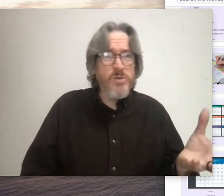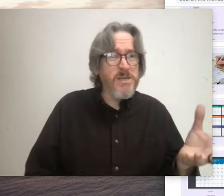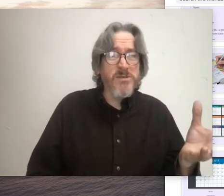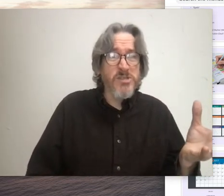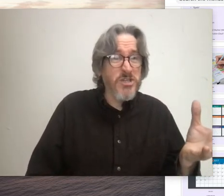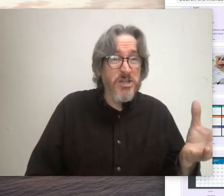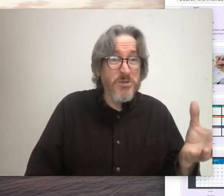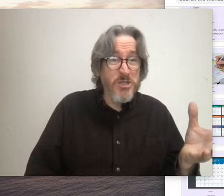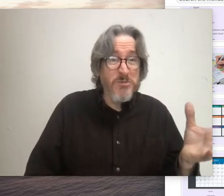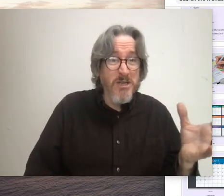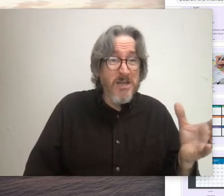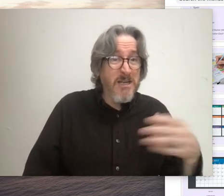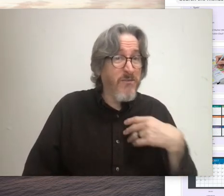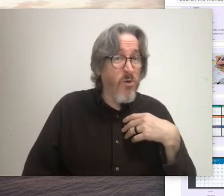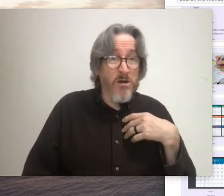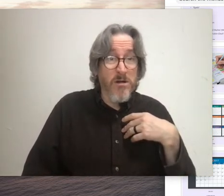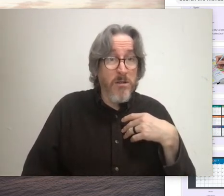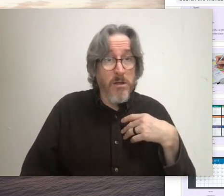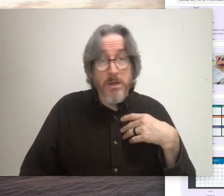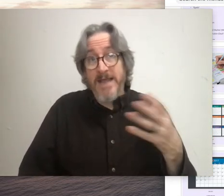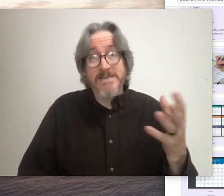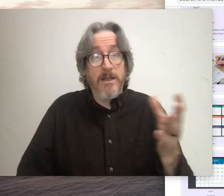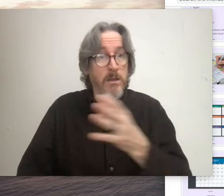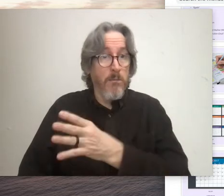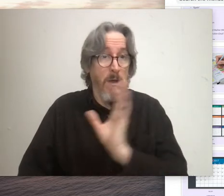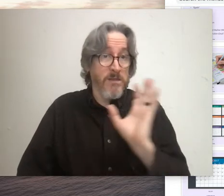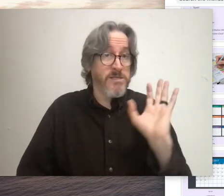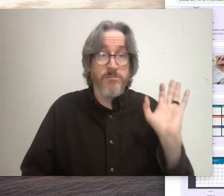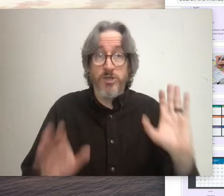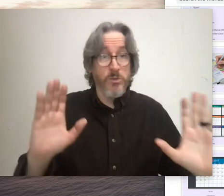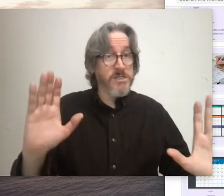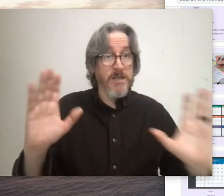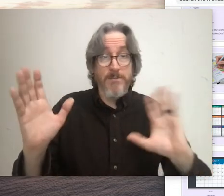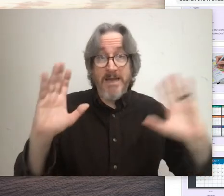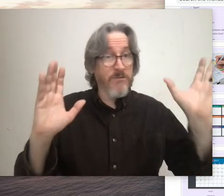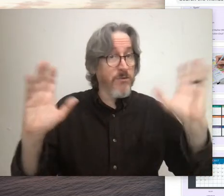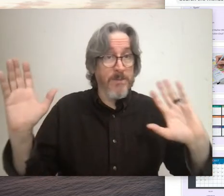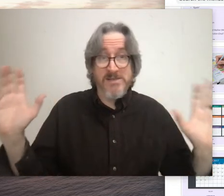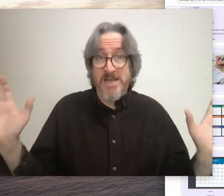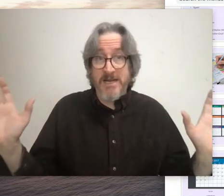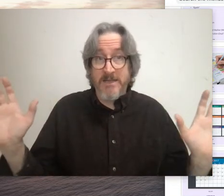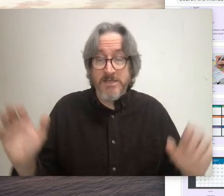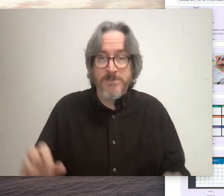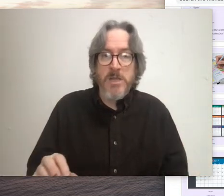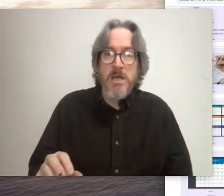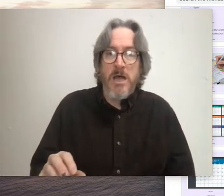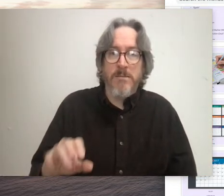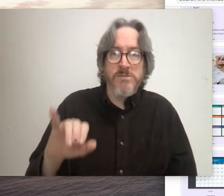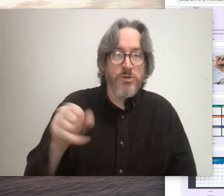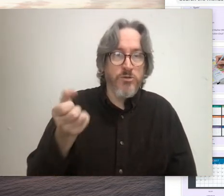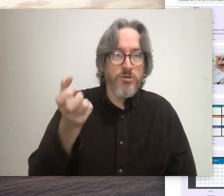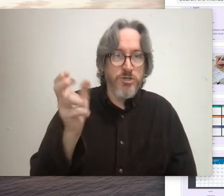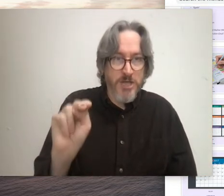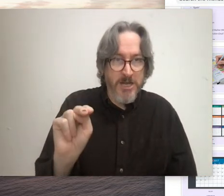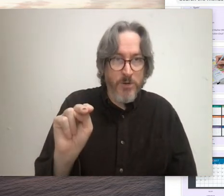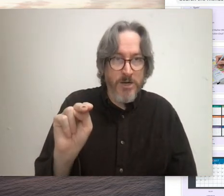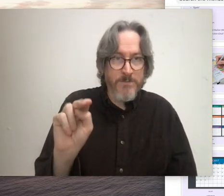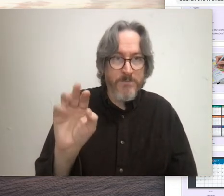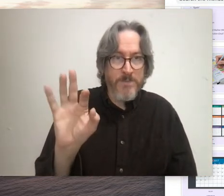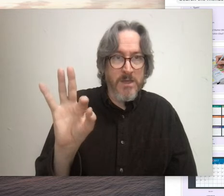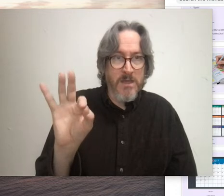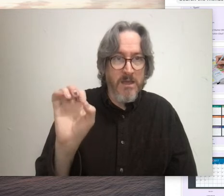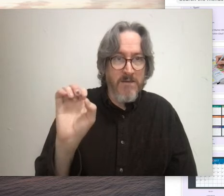if you do a simple search on YouTube for ASL months, you will see many different people signing these. So